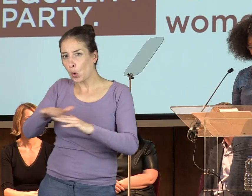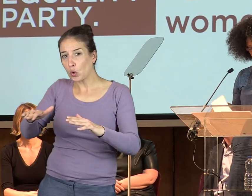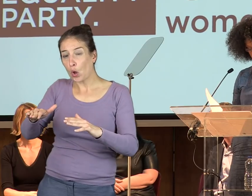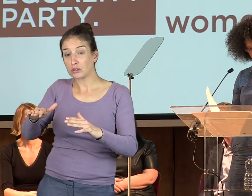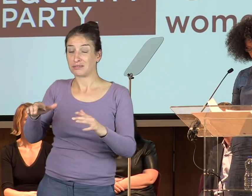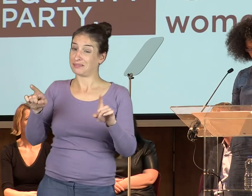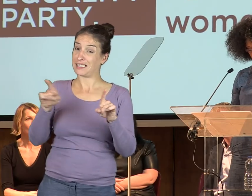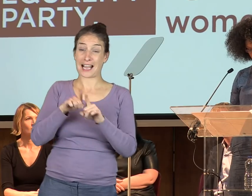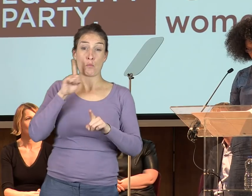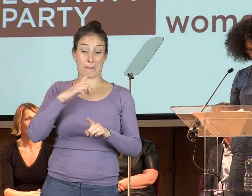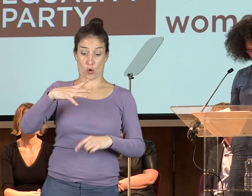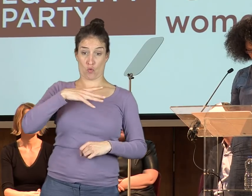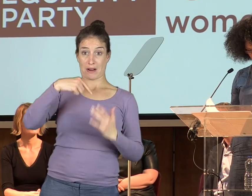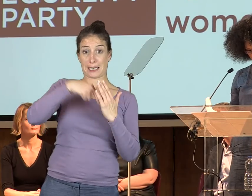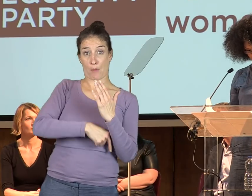suffering from addiction.